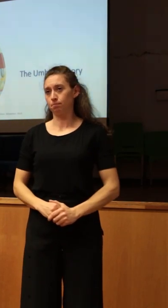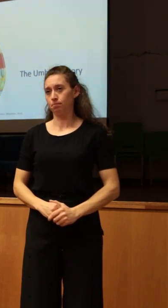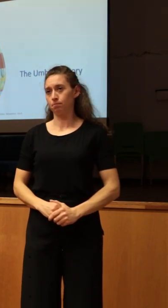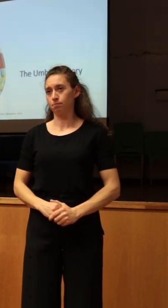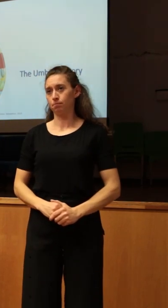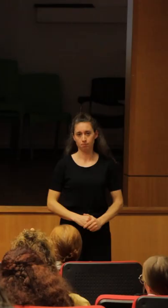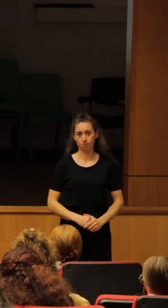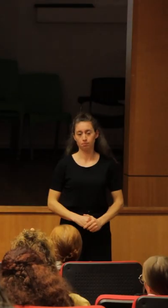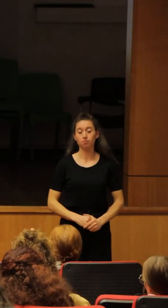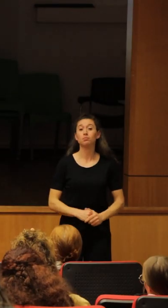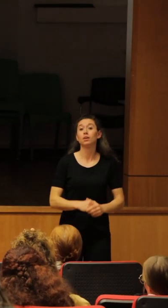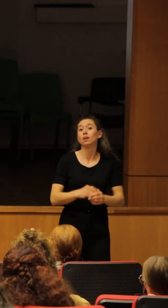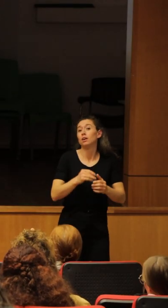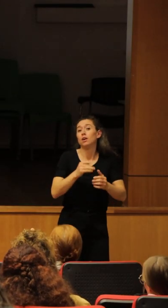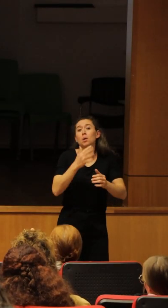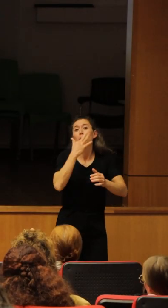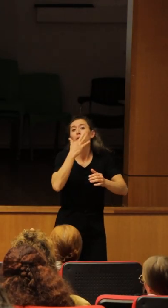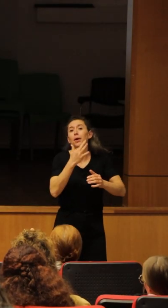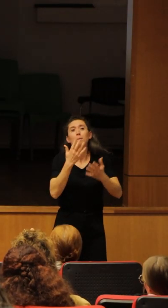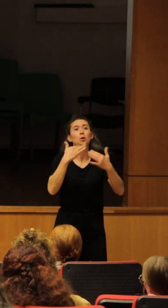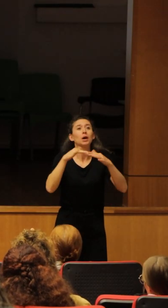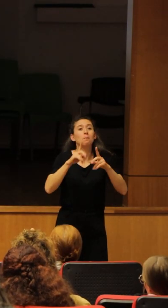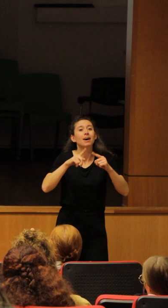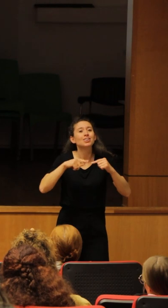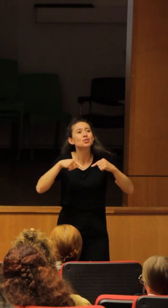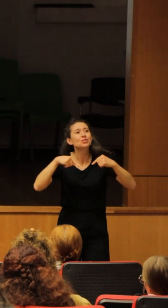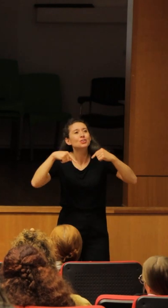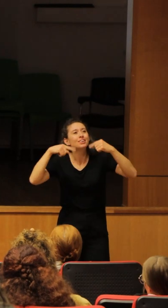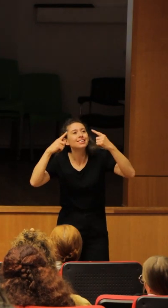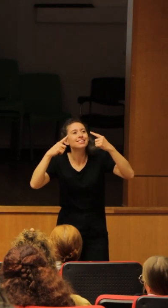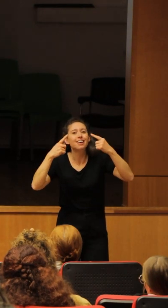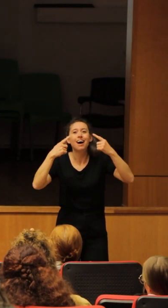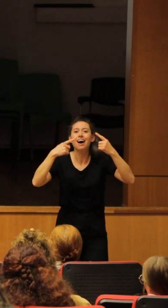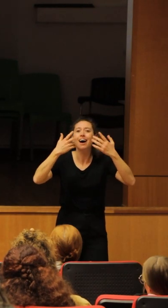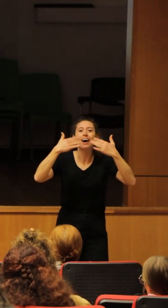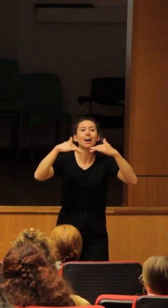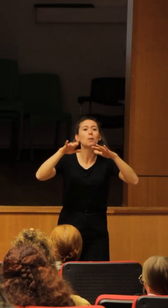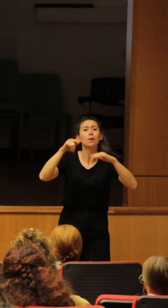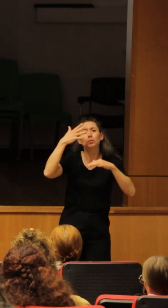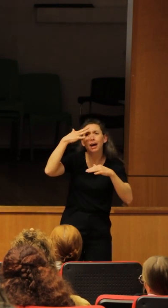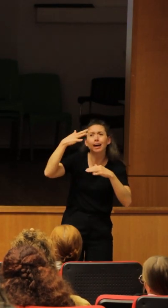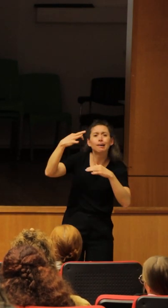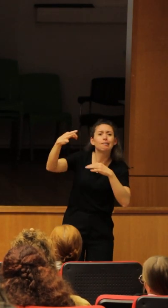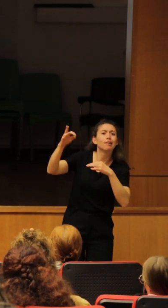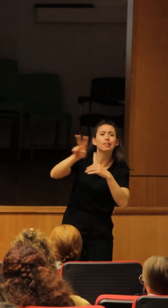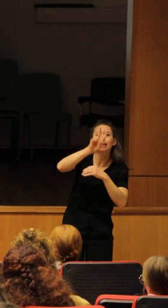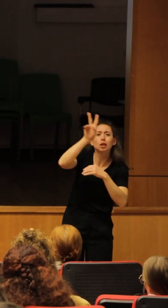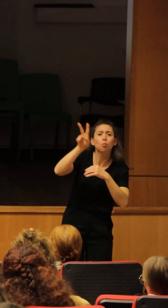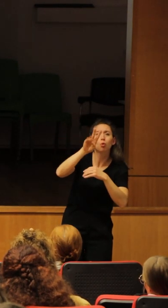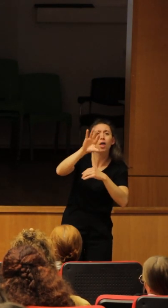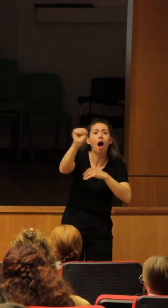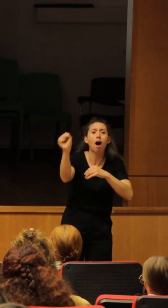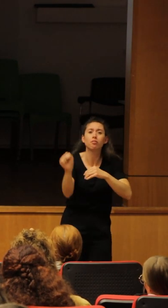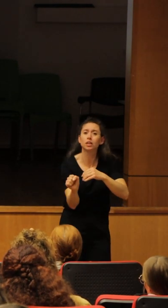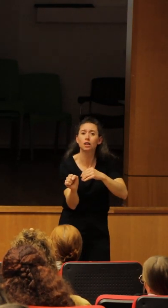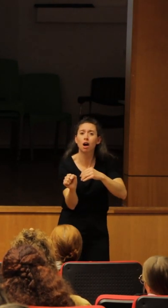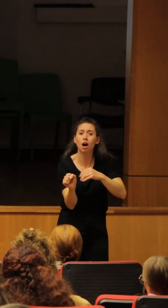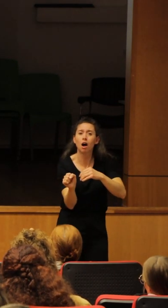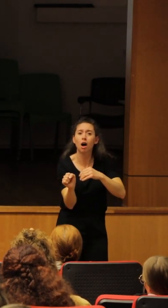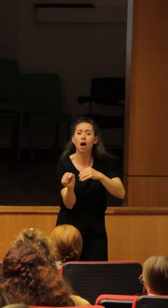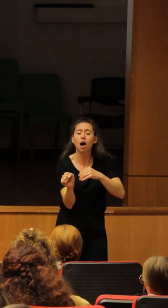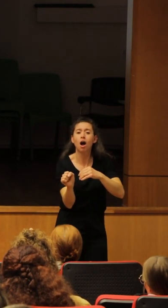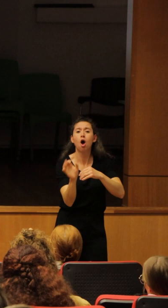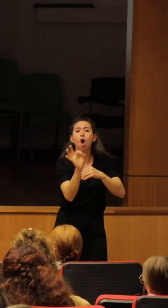sub-Saharan Africa. Aun cuando esa sonrisa cálida pueda ocurrir en una tribu del África. Or across the